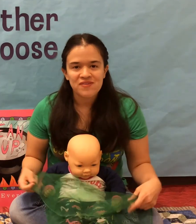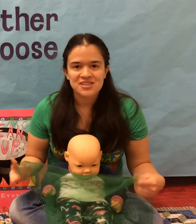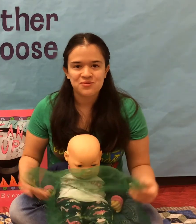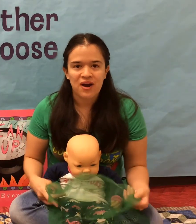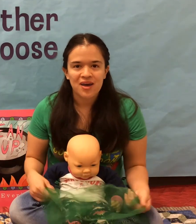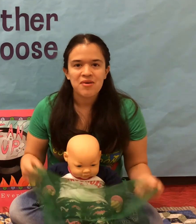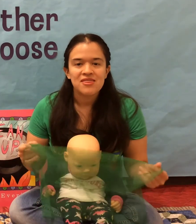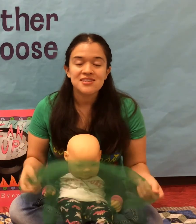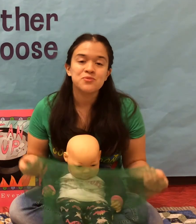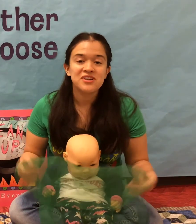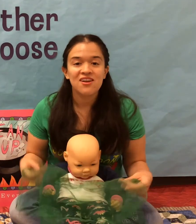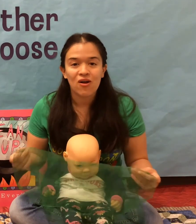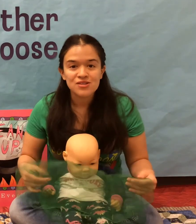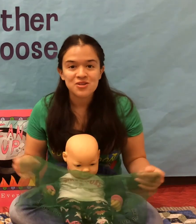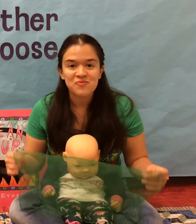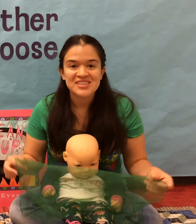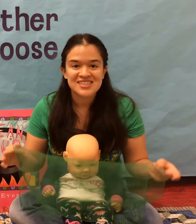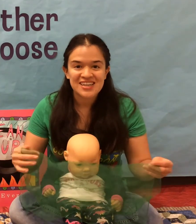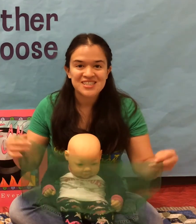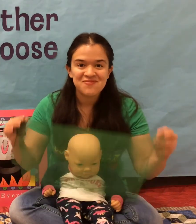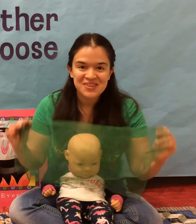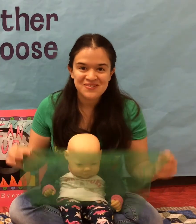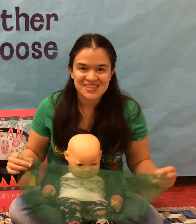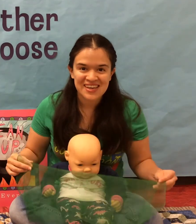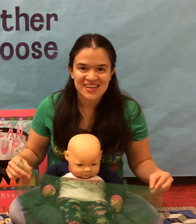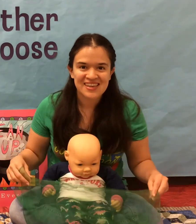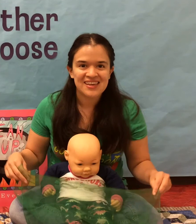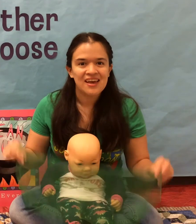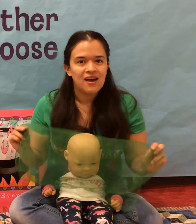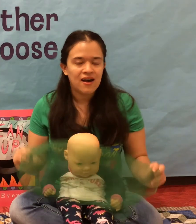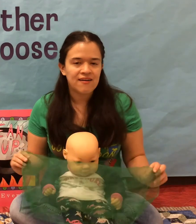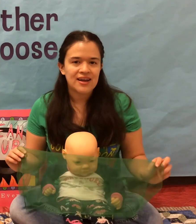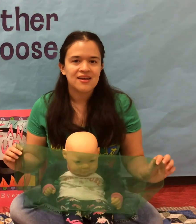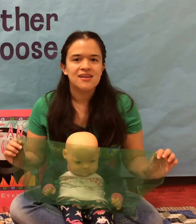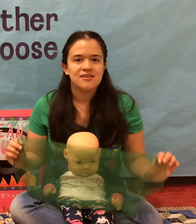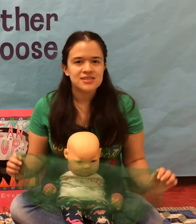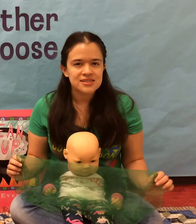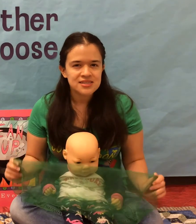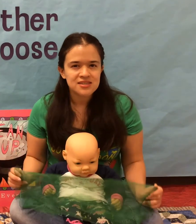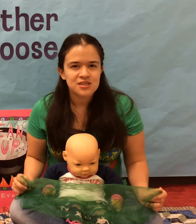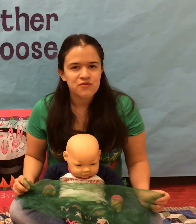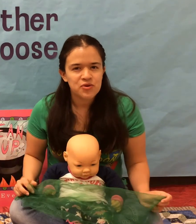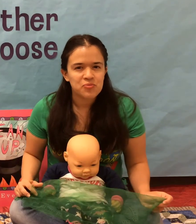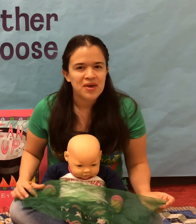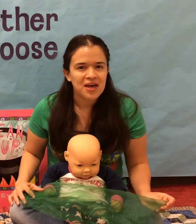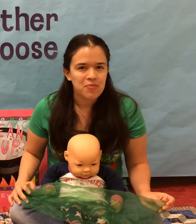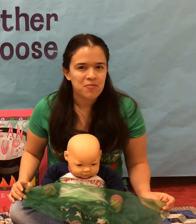previous rhyme, this one can also be set to music. All right, let's listen and see if you can pick up the